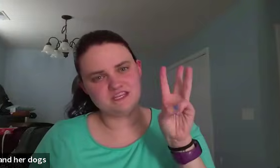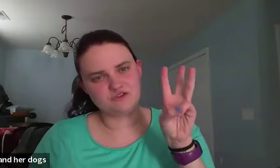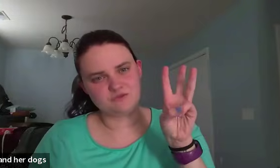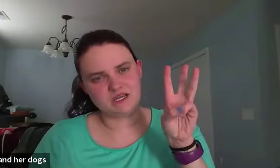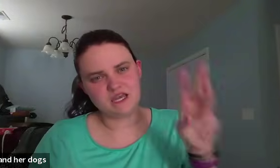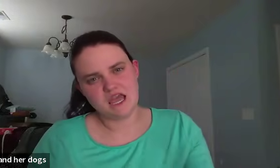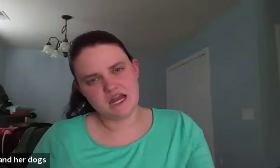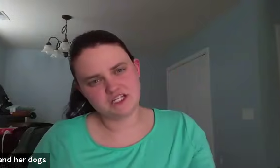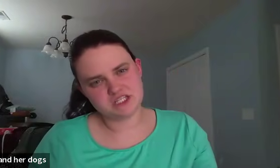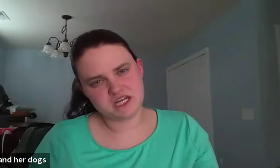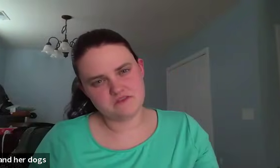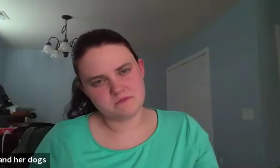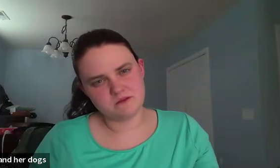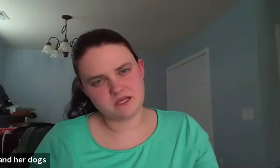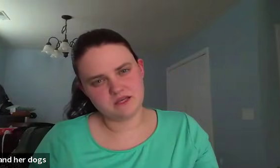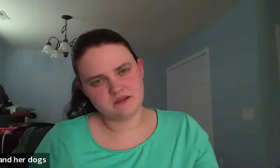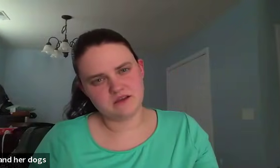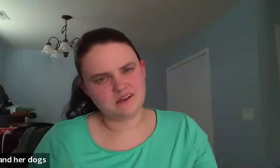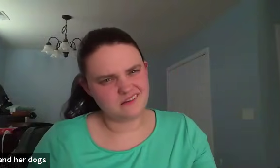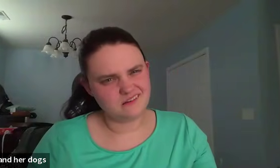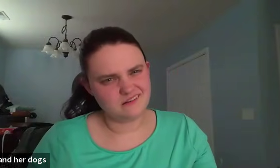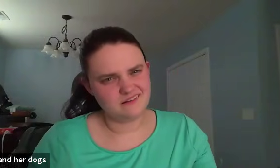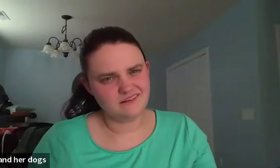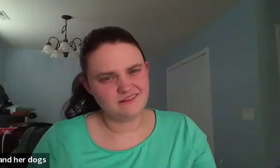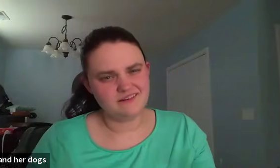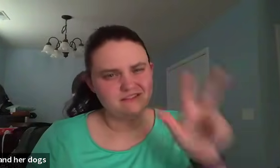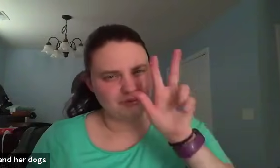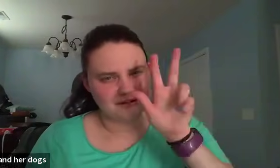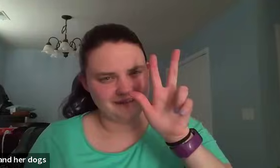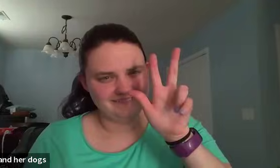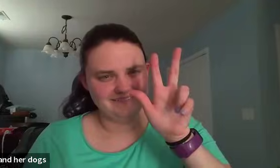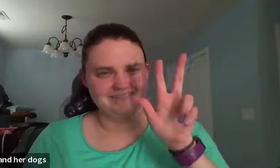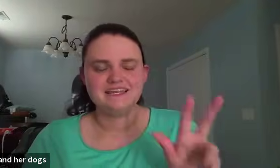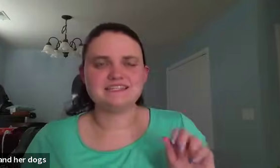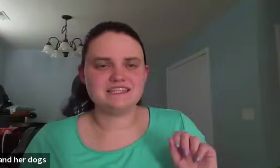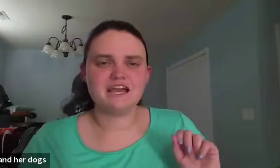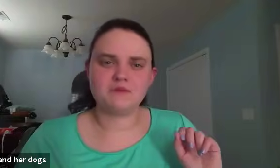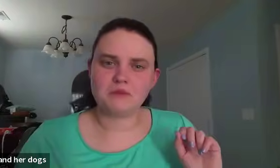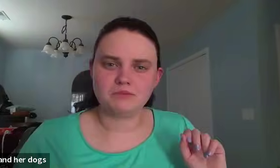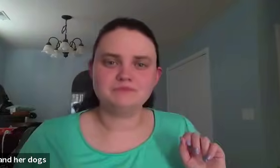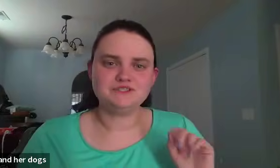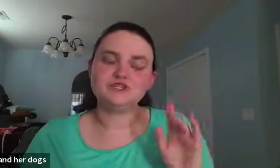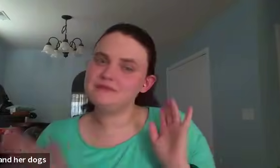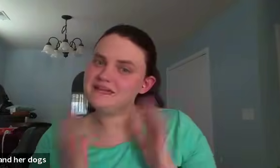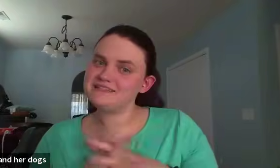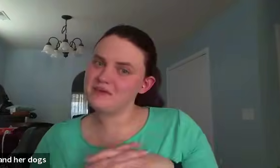this for three, and I just stare at them and I'm like, huh? Three. It's kind of a problem. So you may get to that